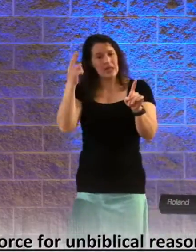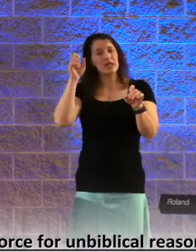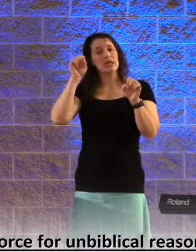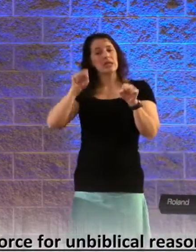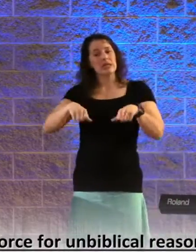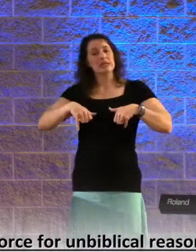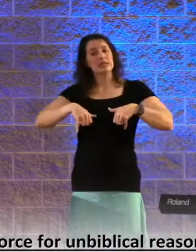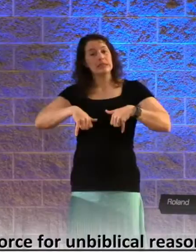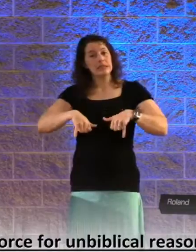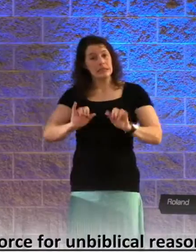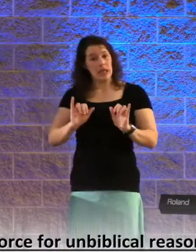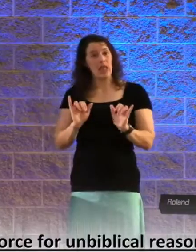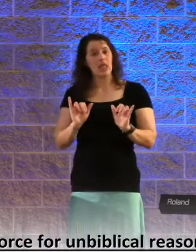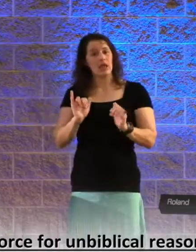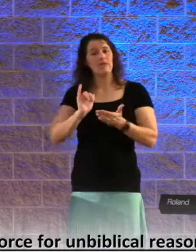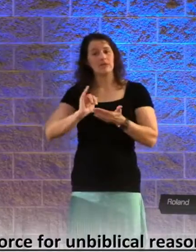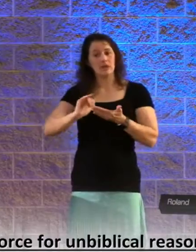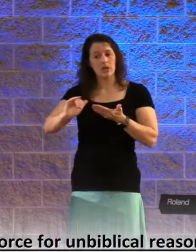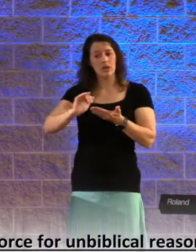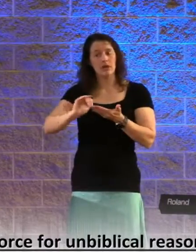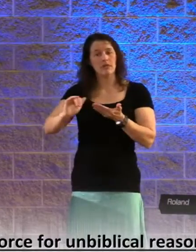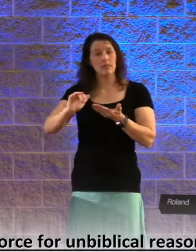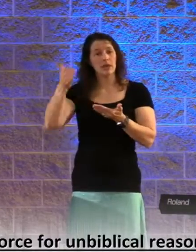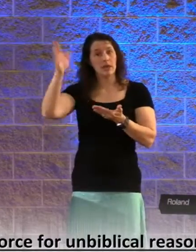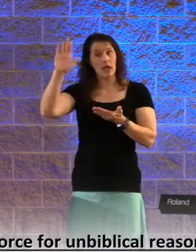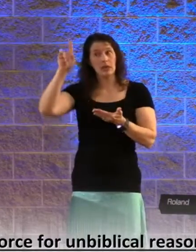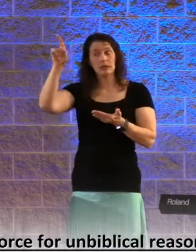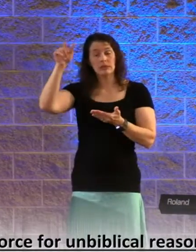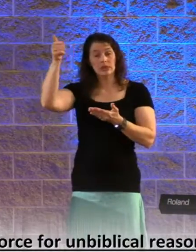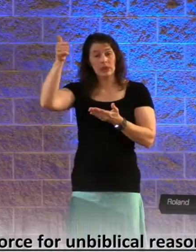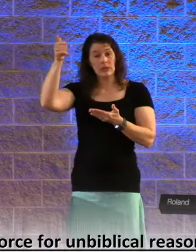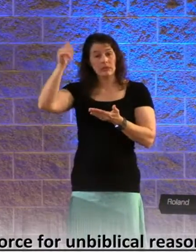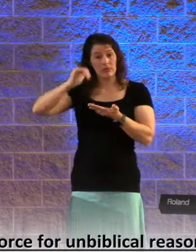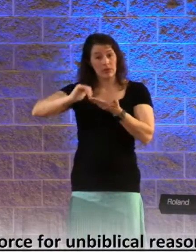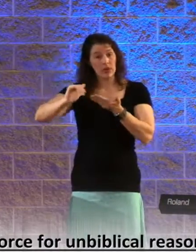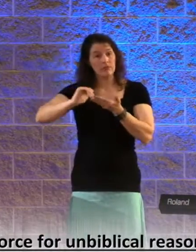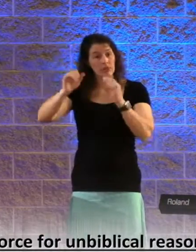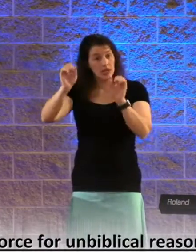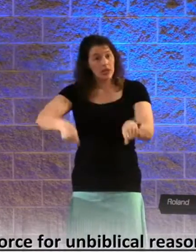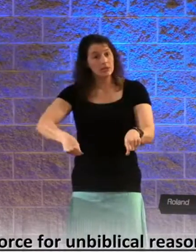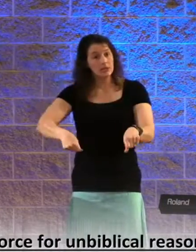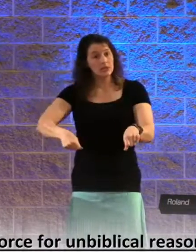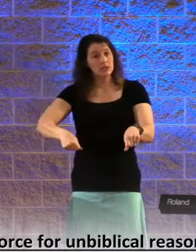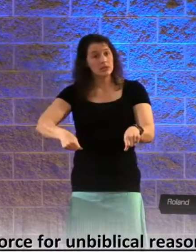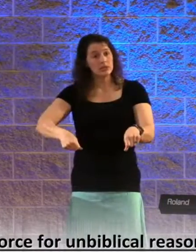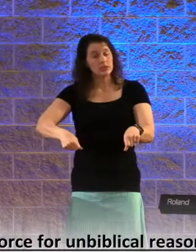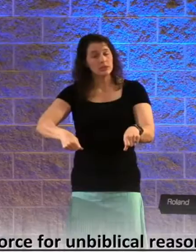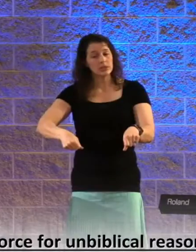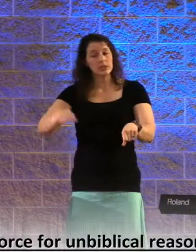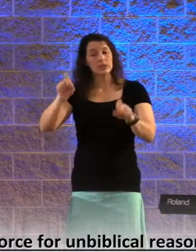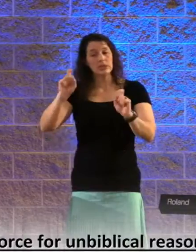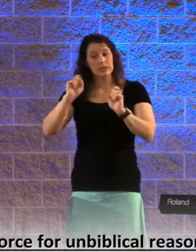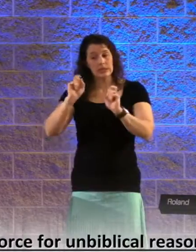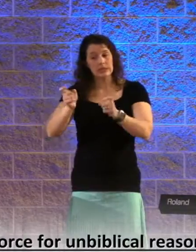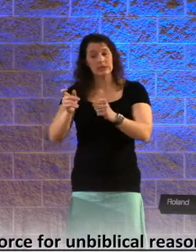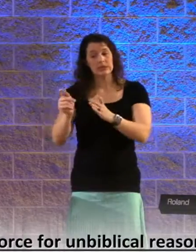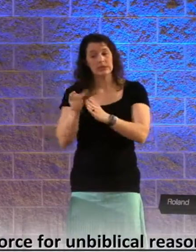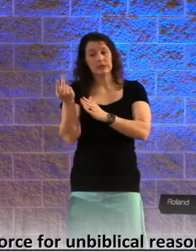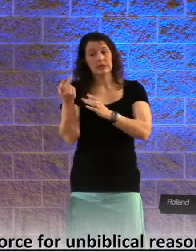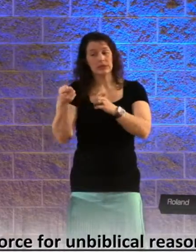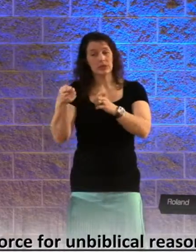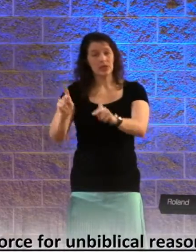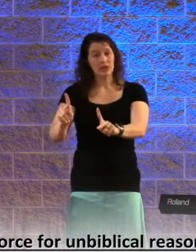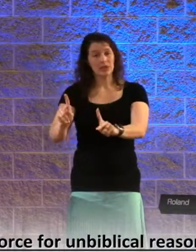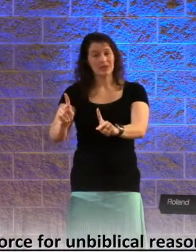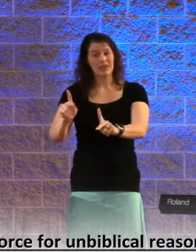still be forgiven by God. They can still be given a second chance,